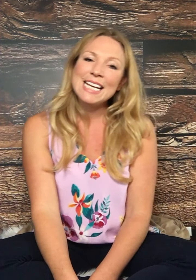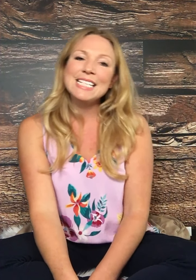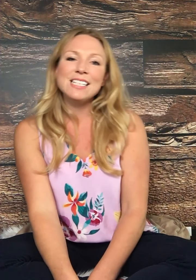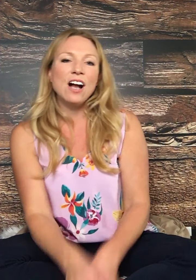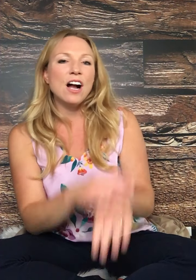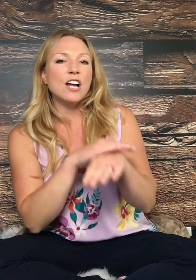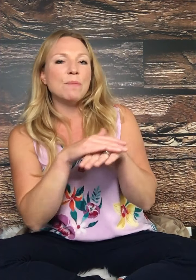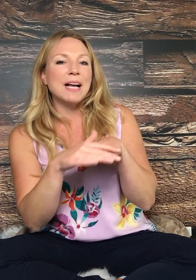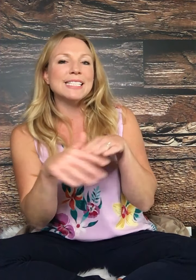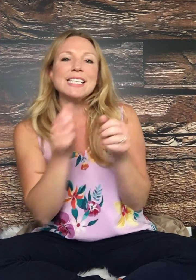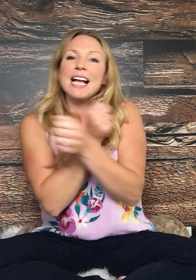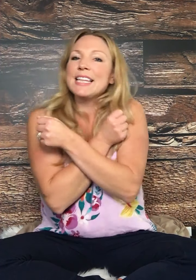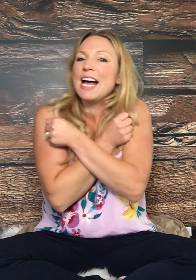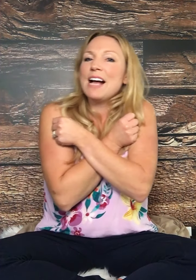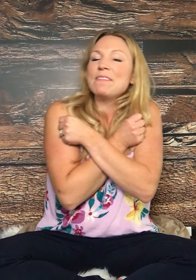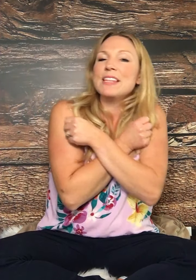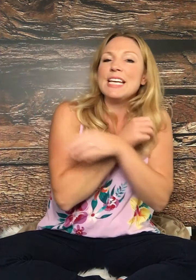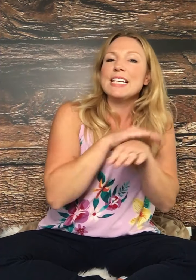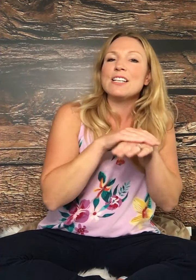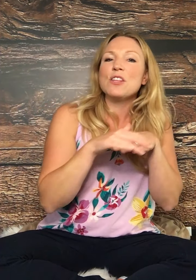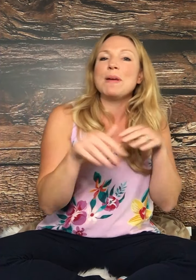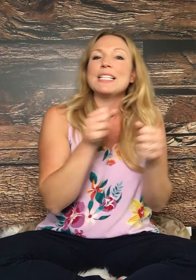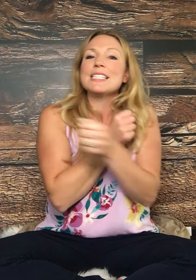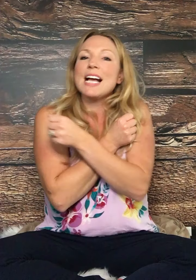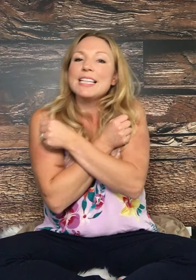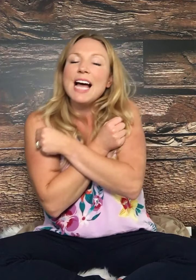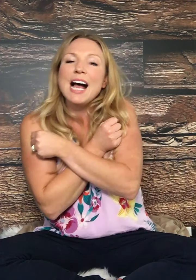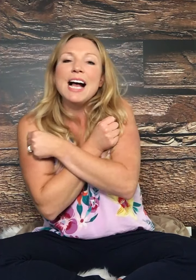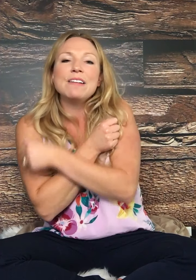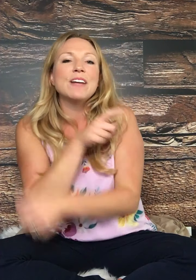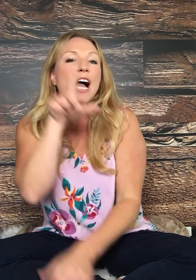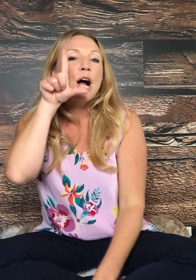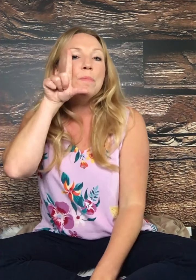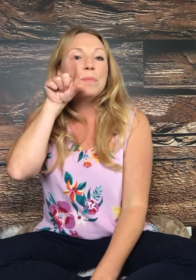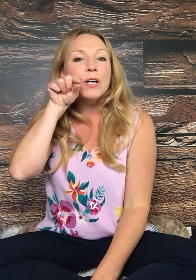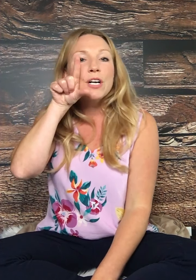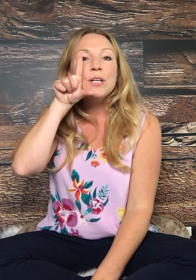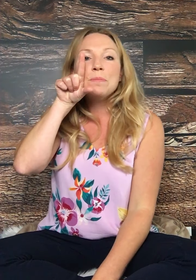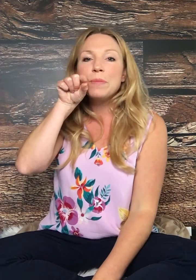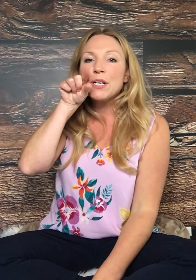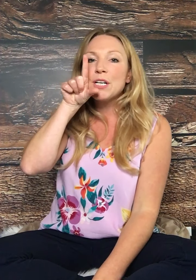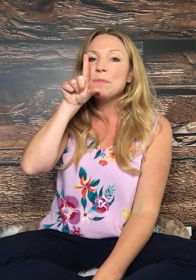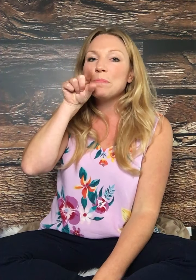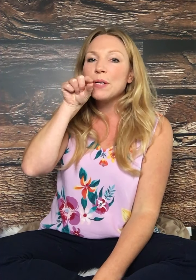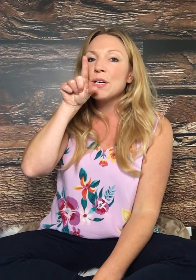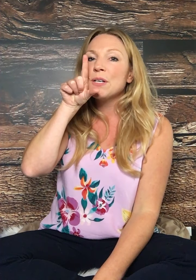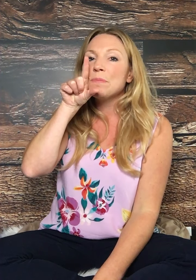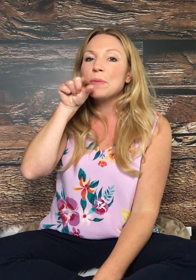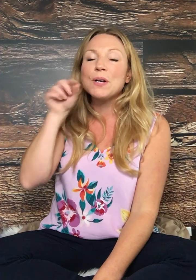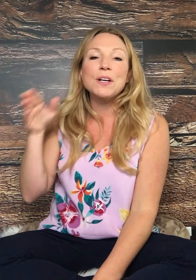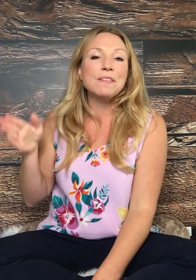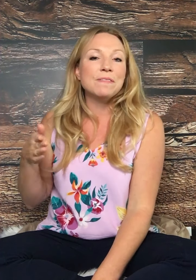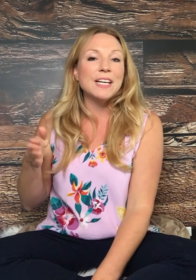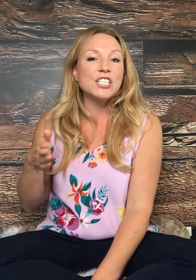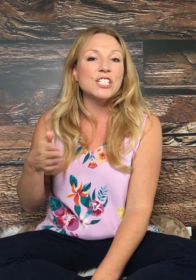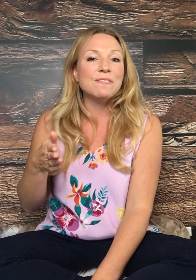These are the pets I love. These are the pets I love. Bird, bird, bird, bird. Fish,